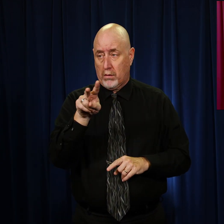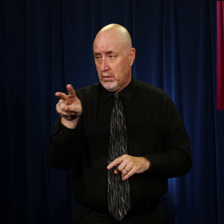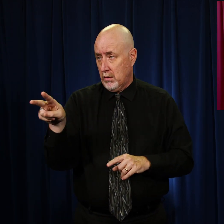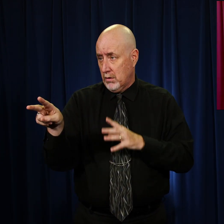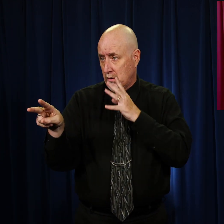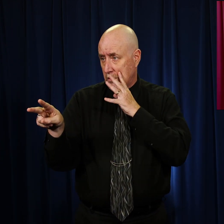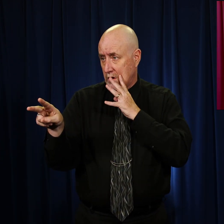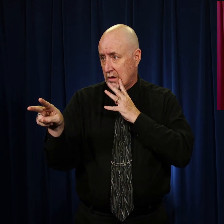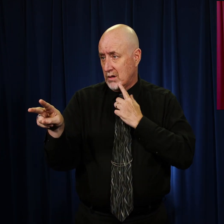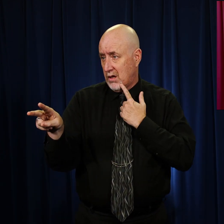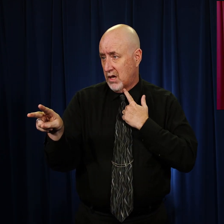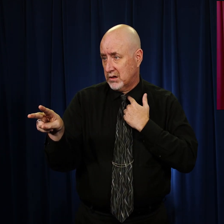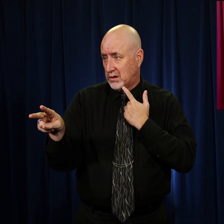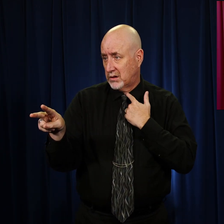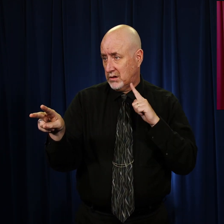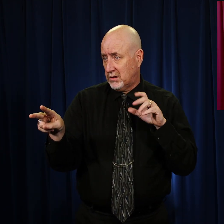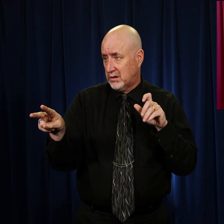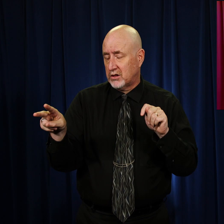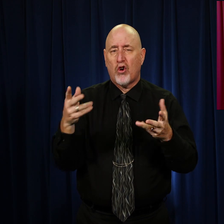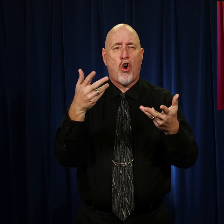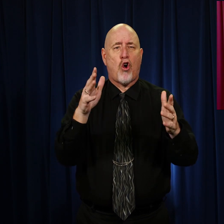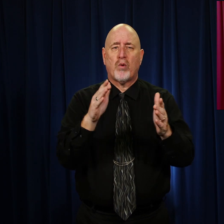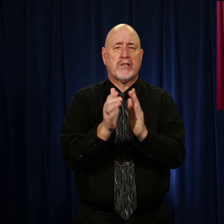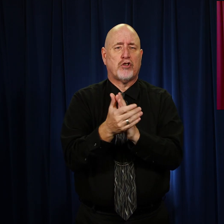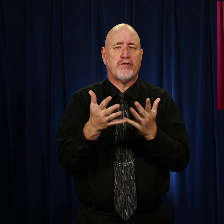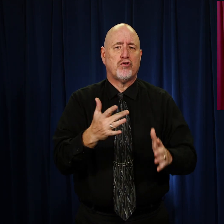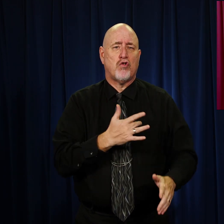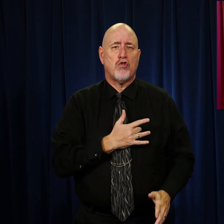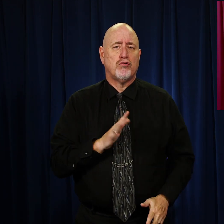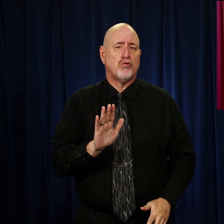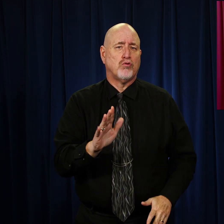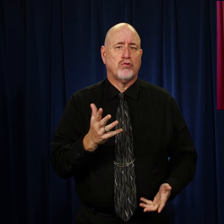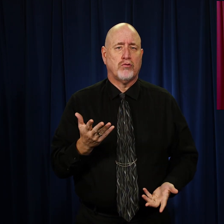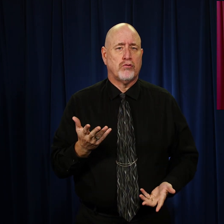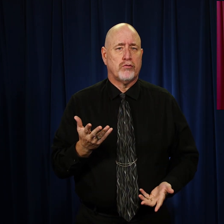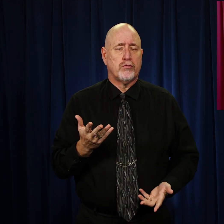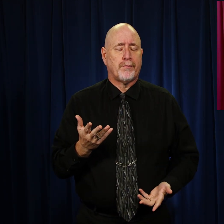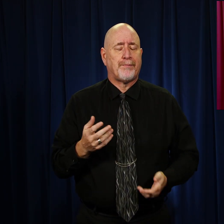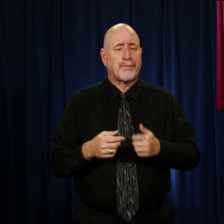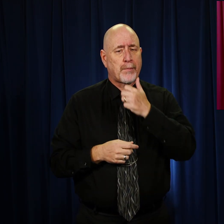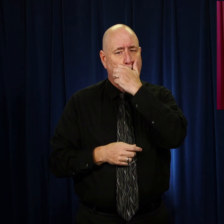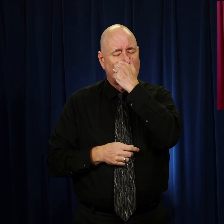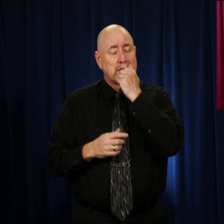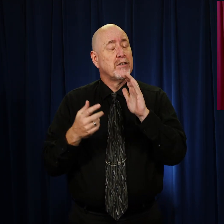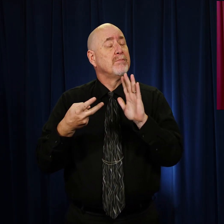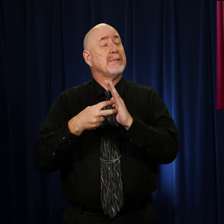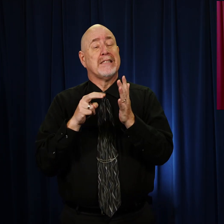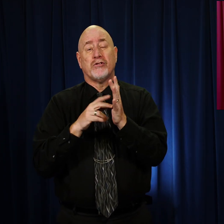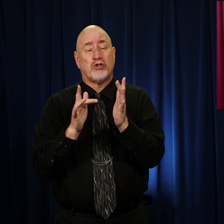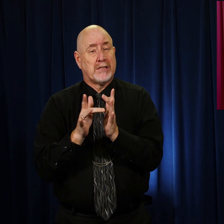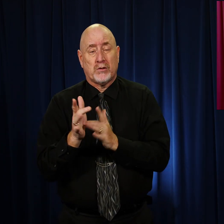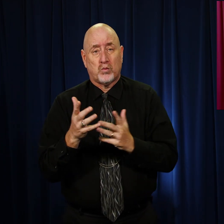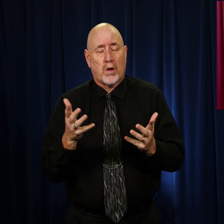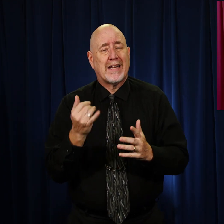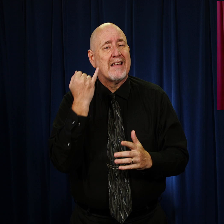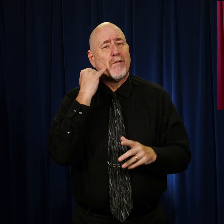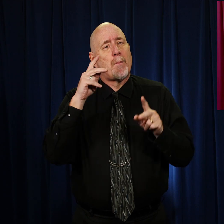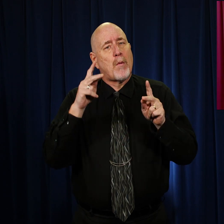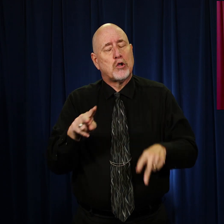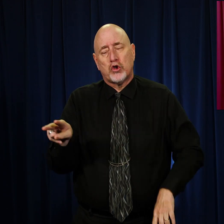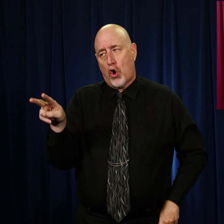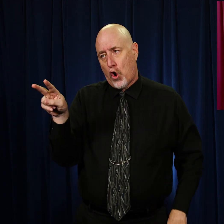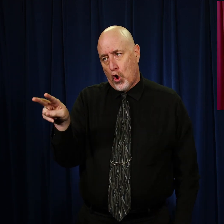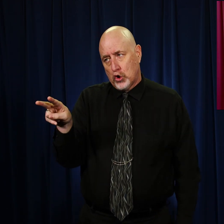look at a woman to lust, you've already committed adultery in your heart. Now, what Jesus is saying is that if a